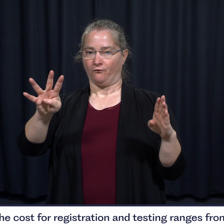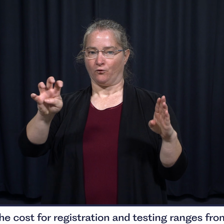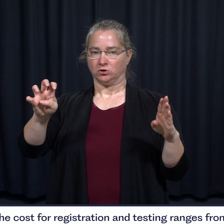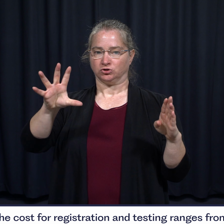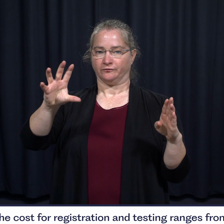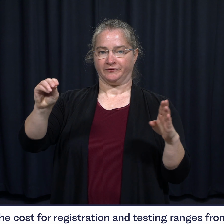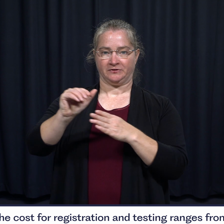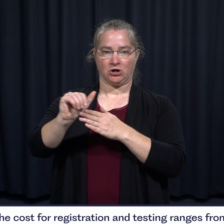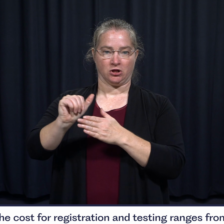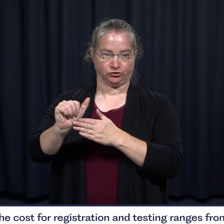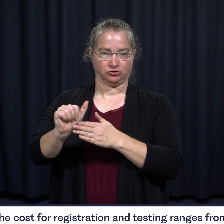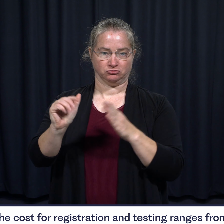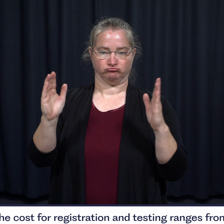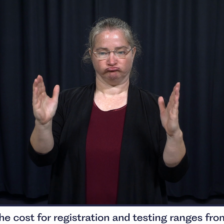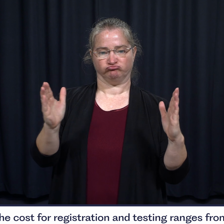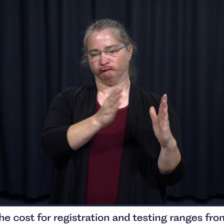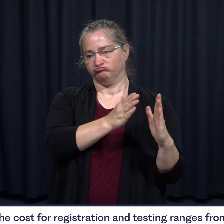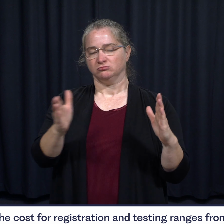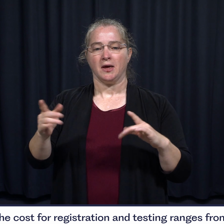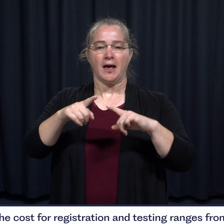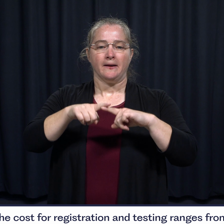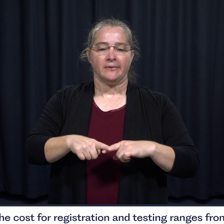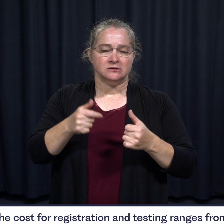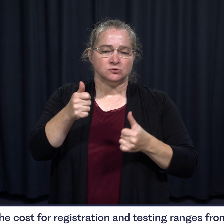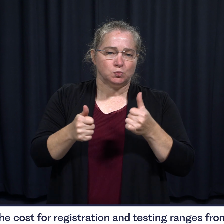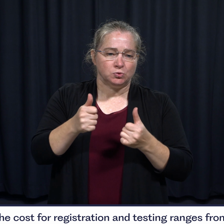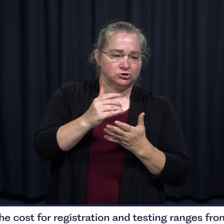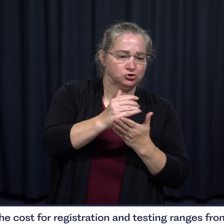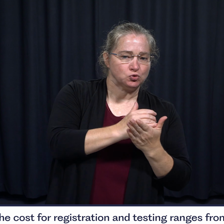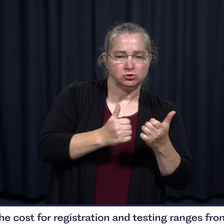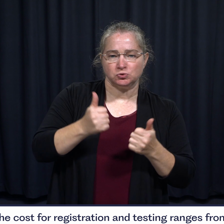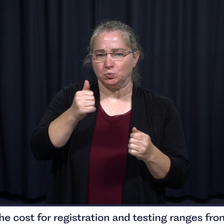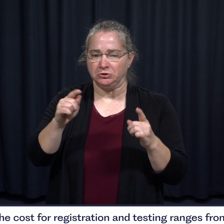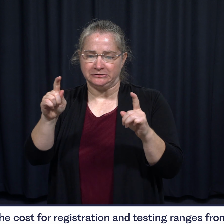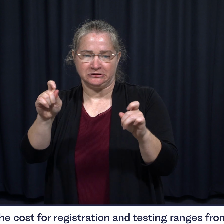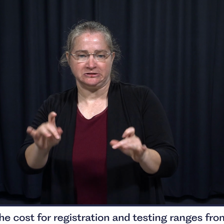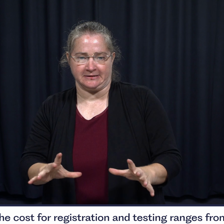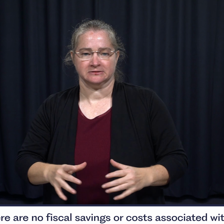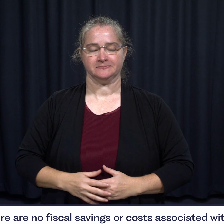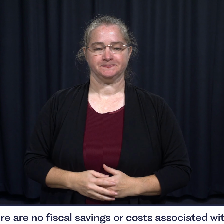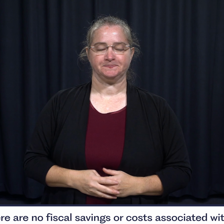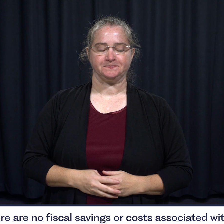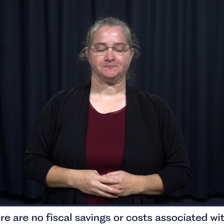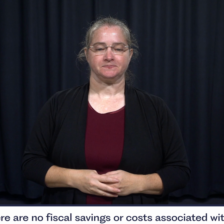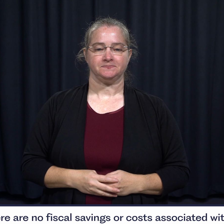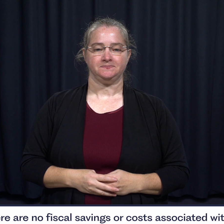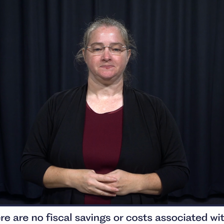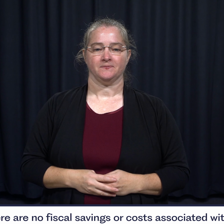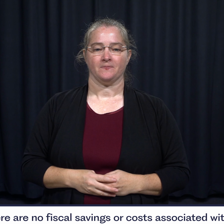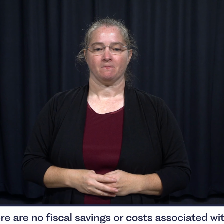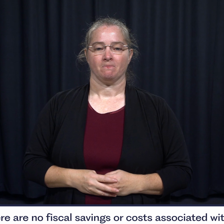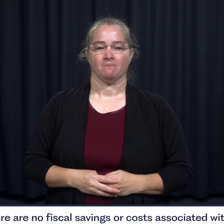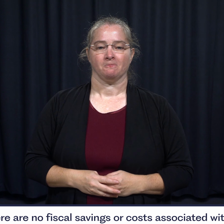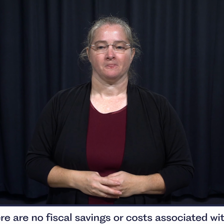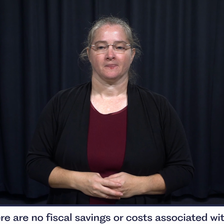$450, depending on the specific course and testing administrator. There are no fiscal savings